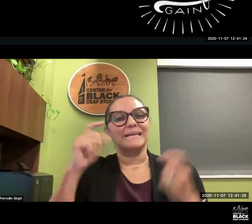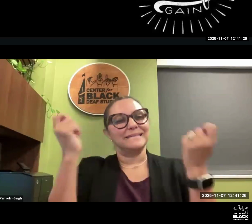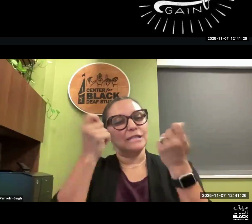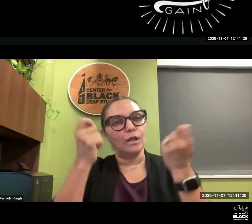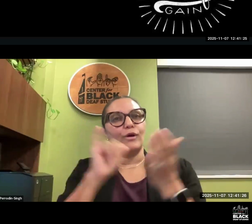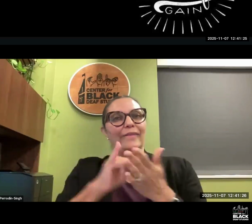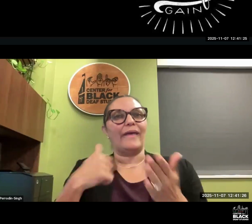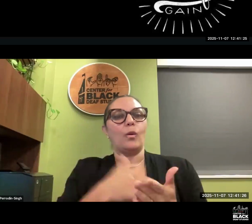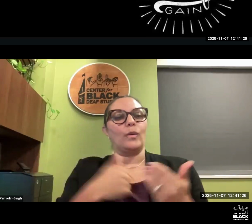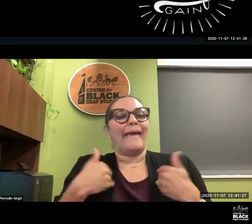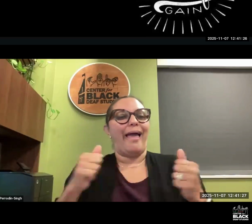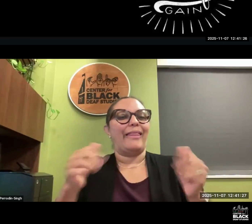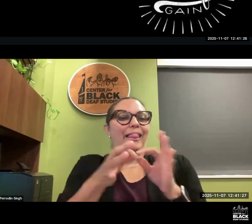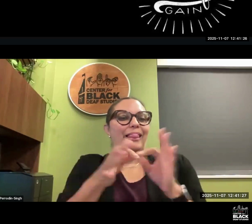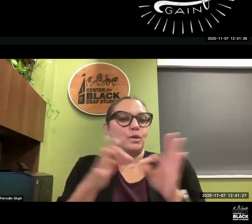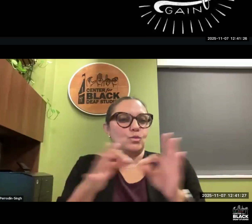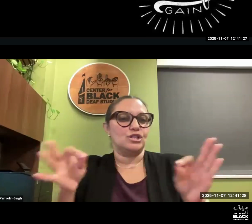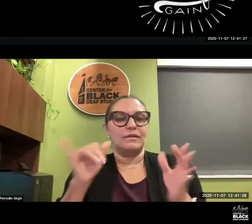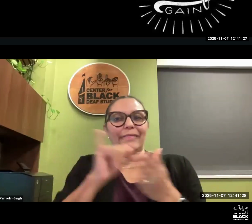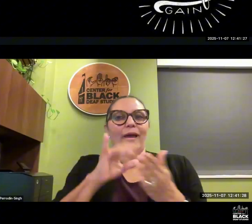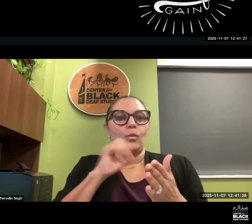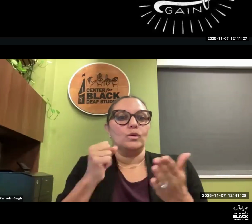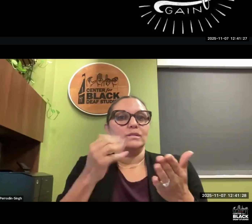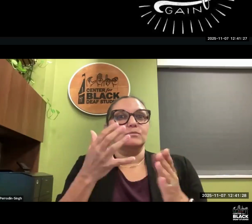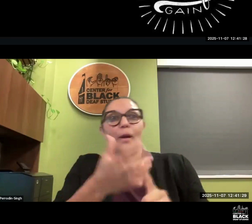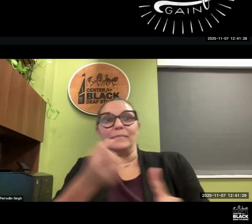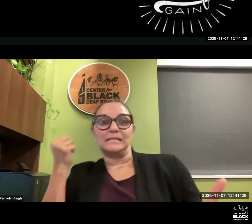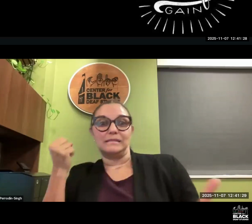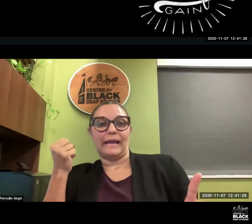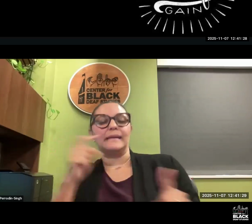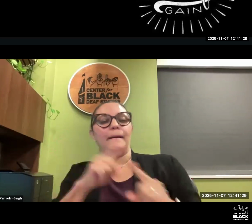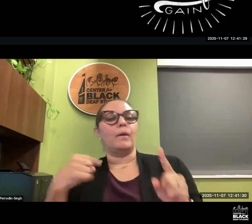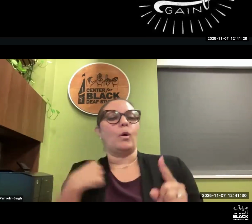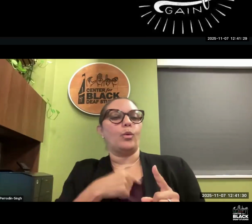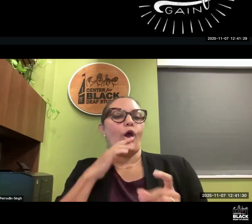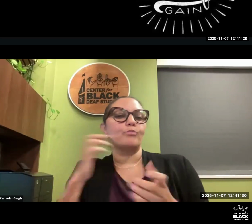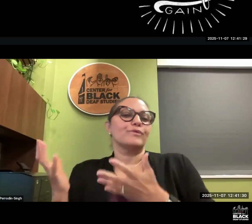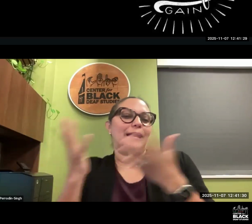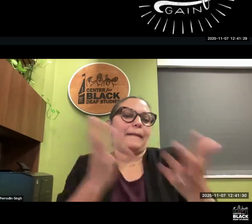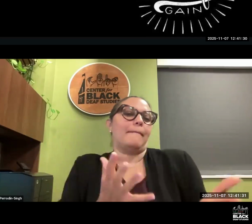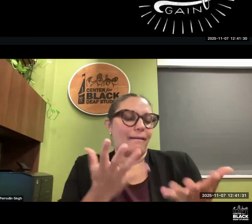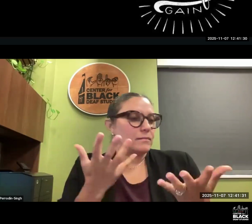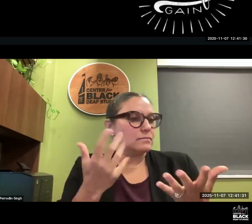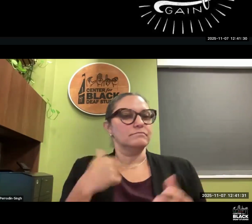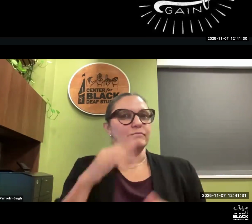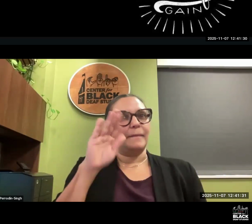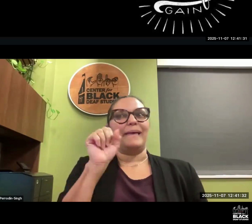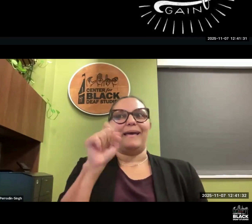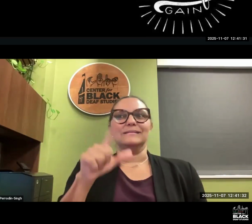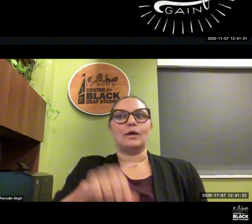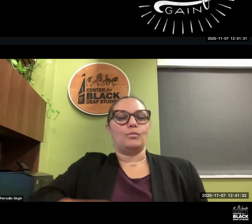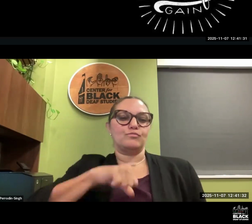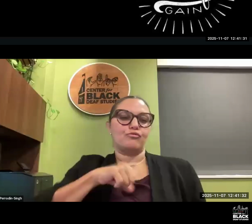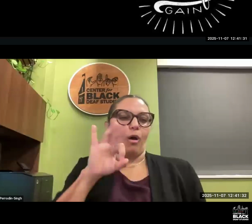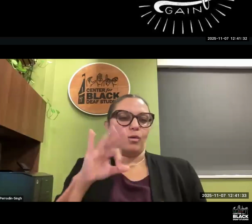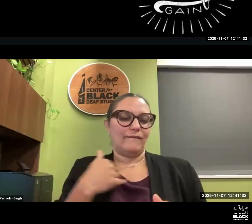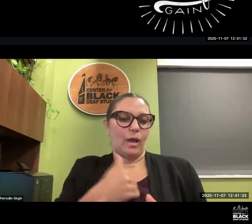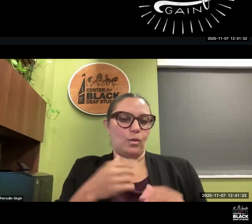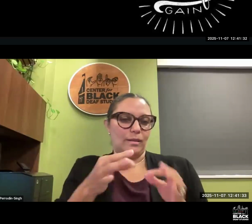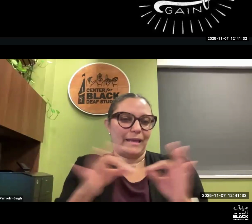celebrate, being community together, and also to recognize our language has been deprived and taken